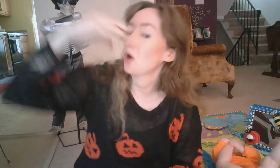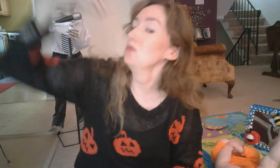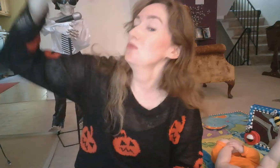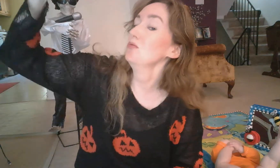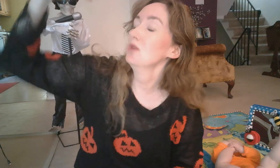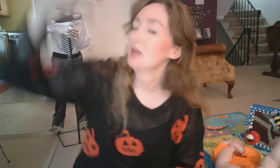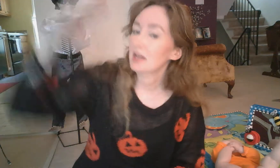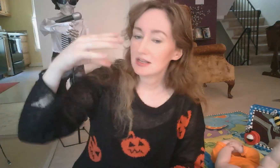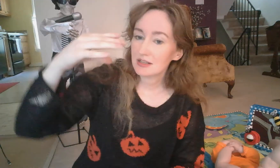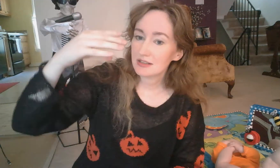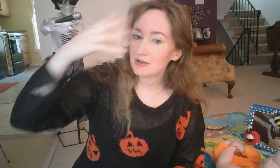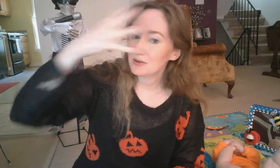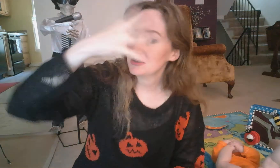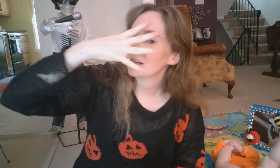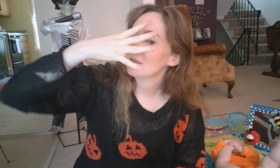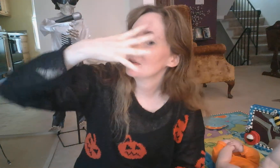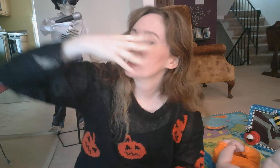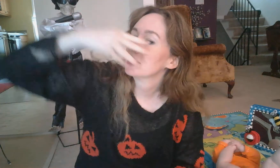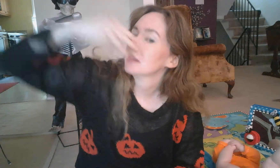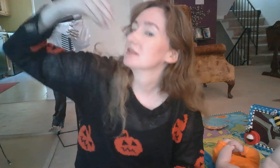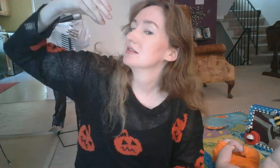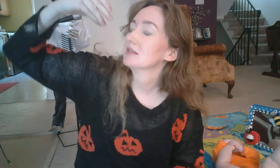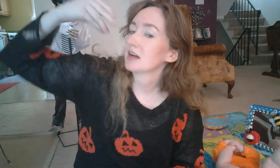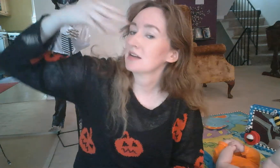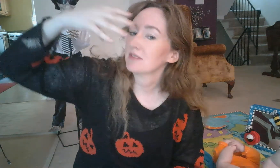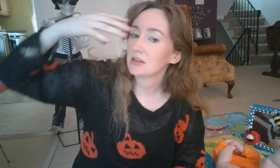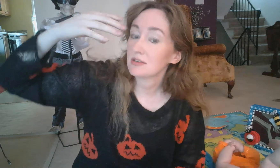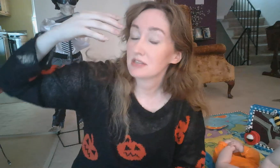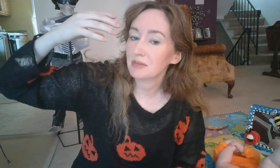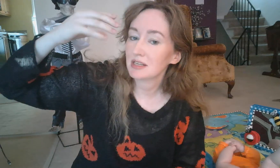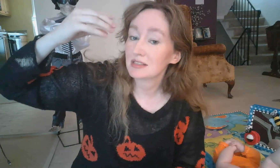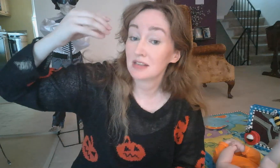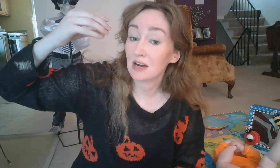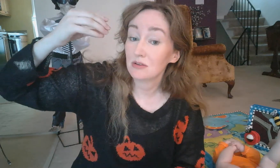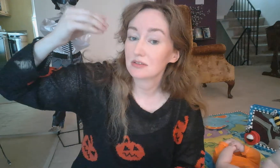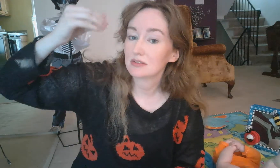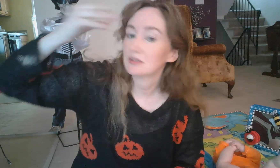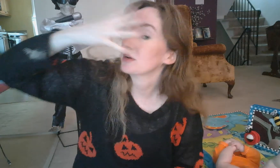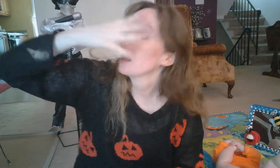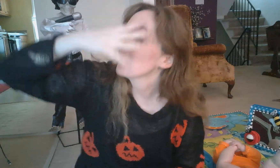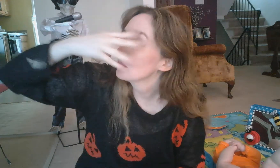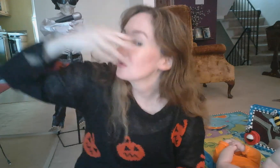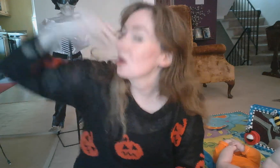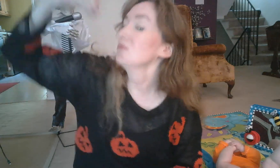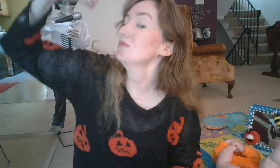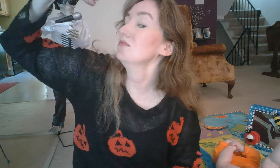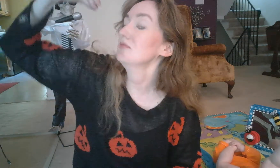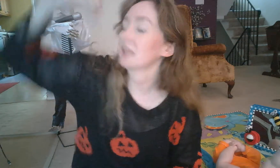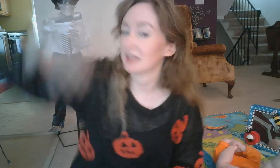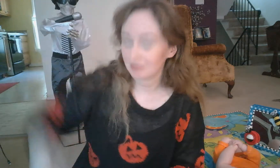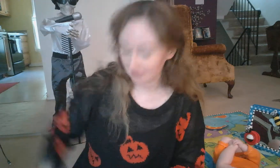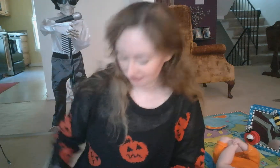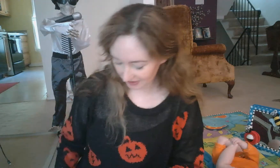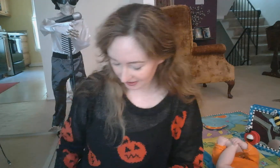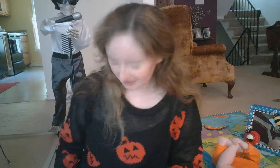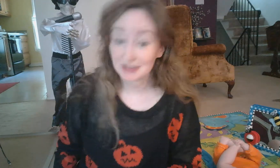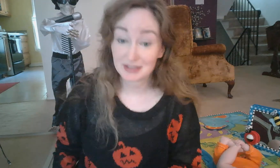Oh! So you kind of do kind of like you're shaping his snout, going up at the moon, like that.